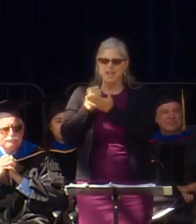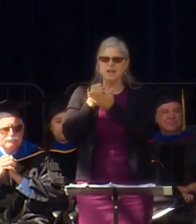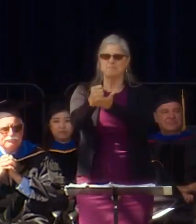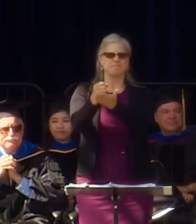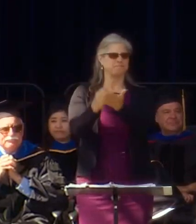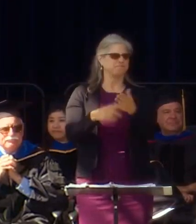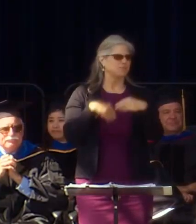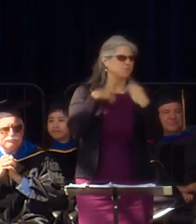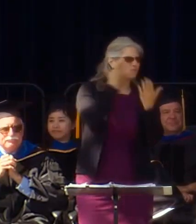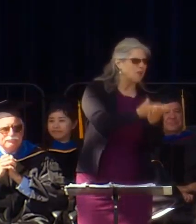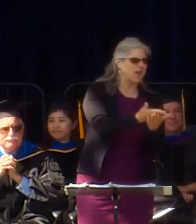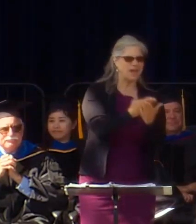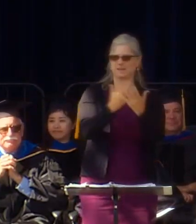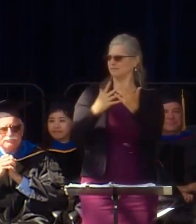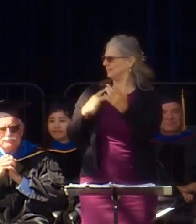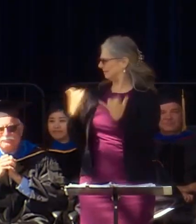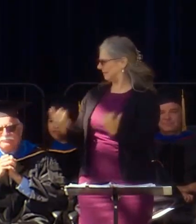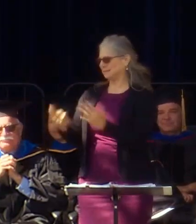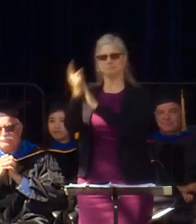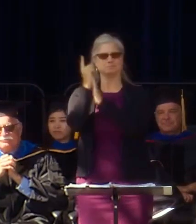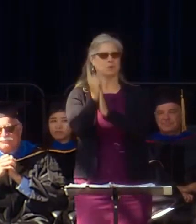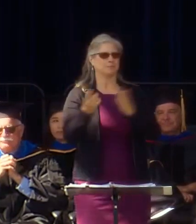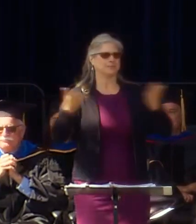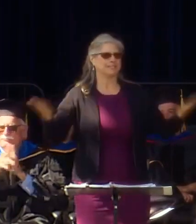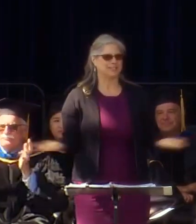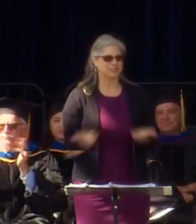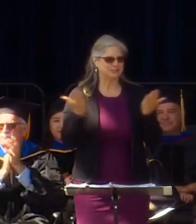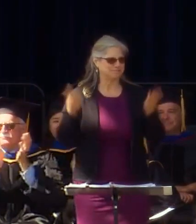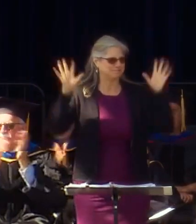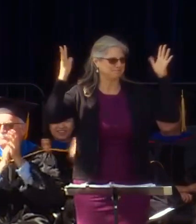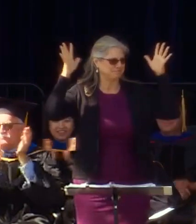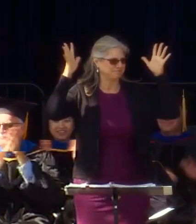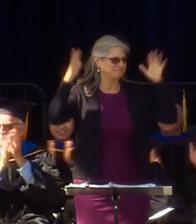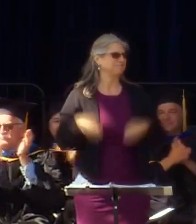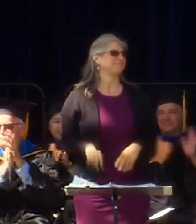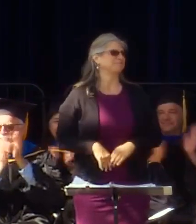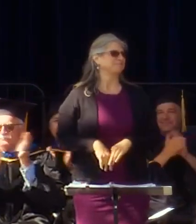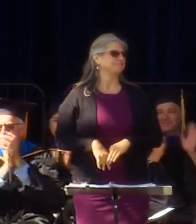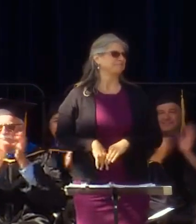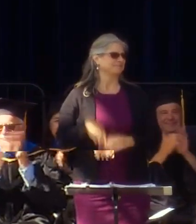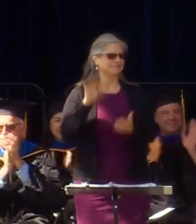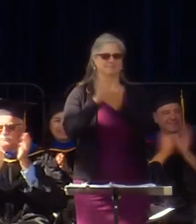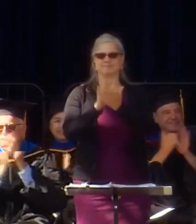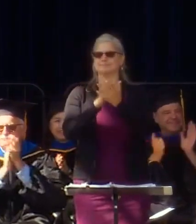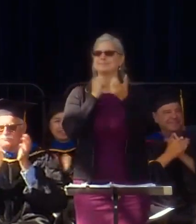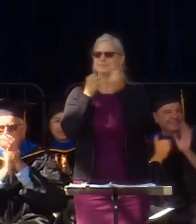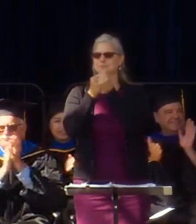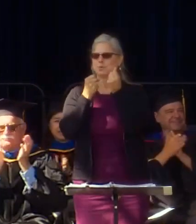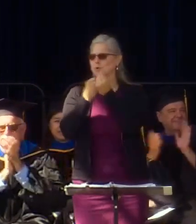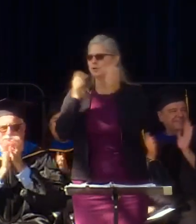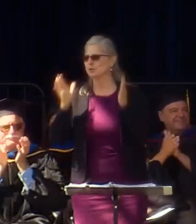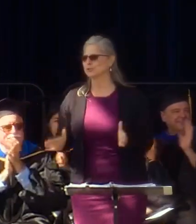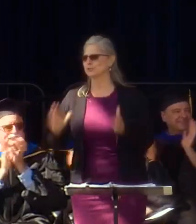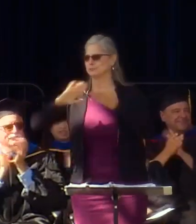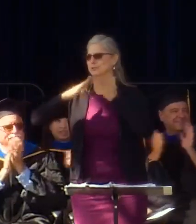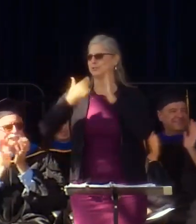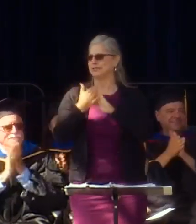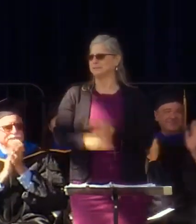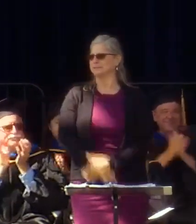get here to this moment. Let's give it up for our supporters and our